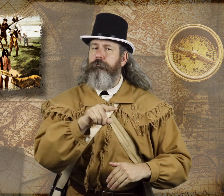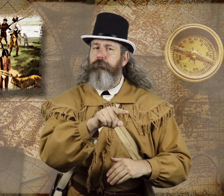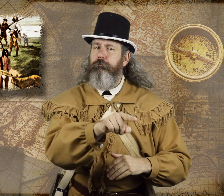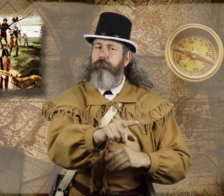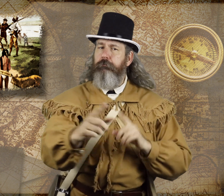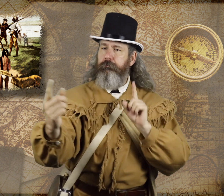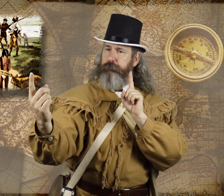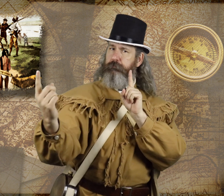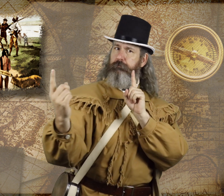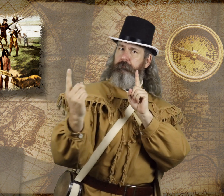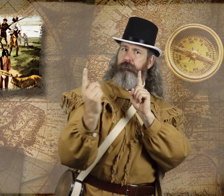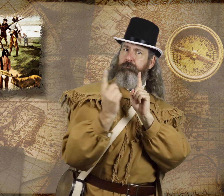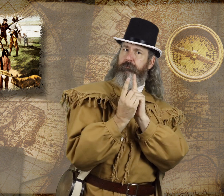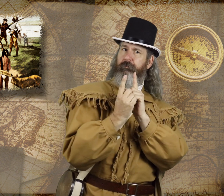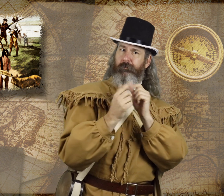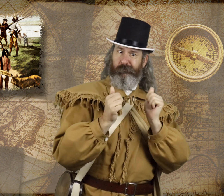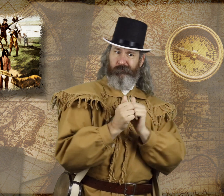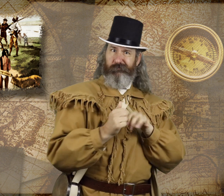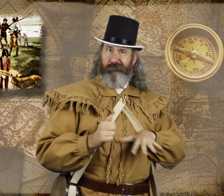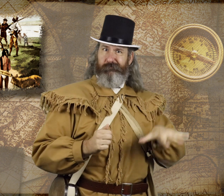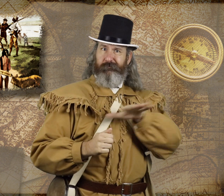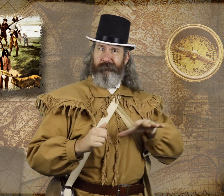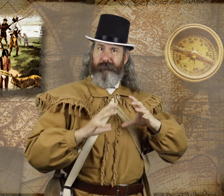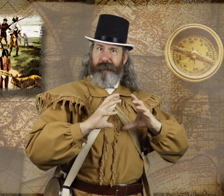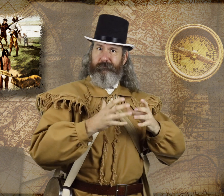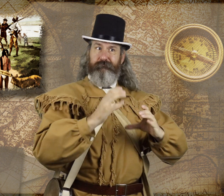these American Indians met the explorers.